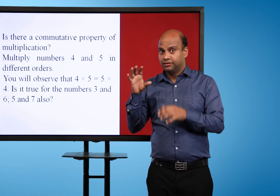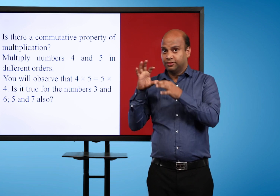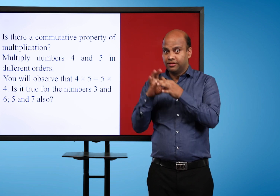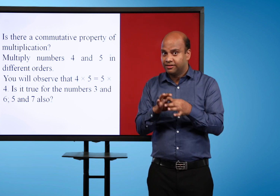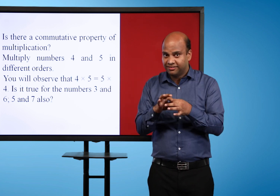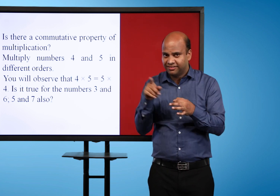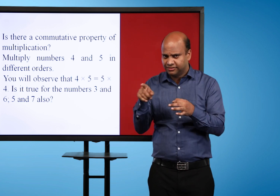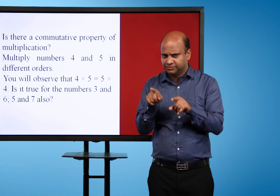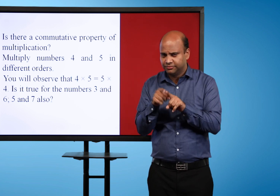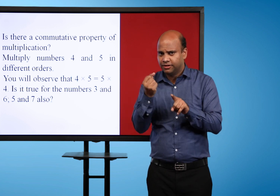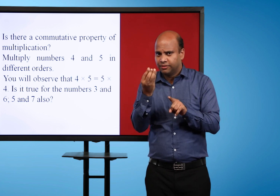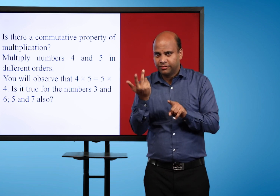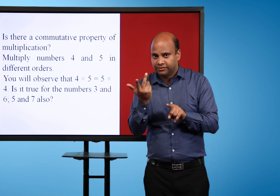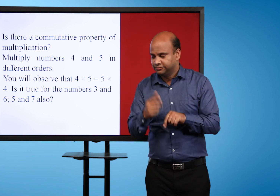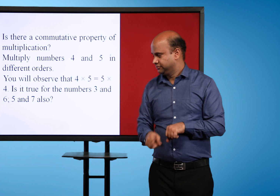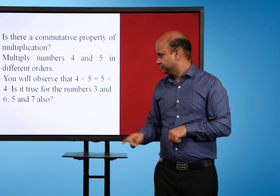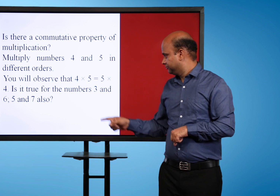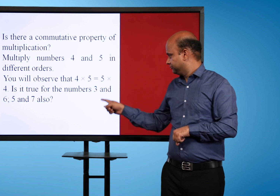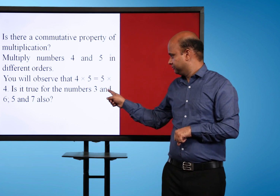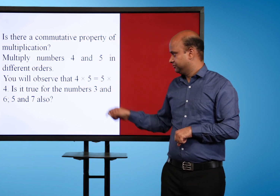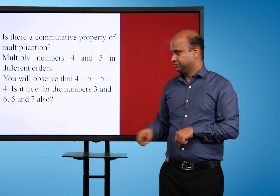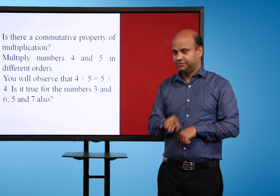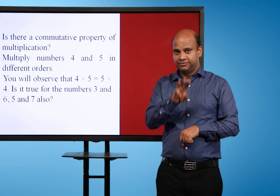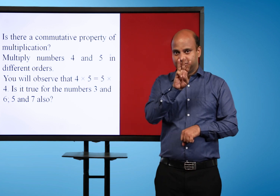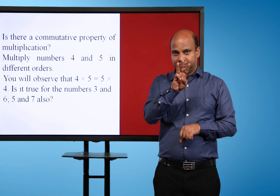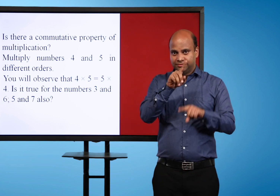Is it true for the numbers 3 and 6?